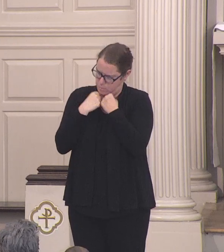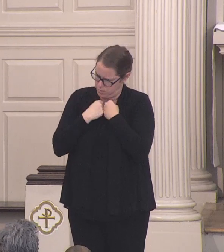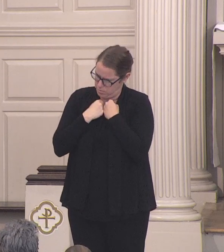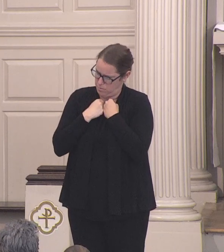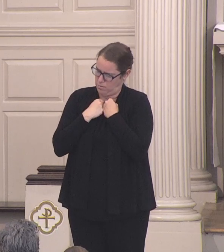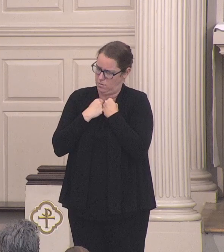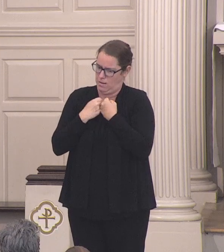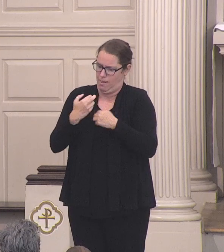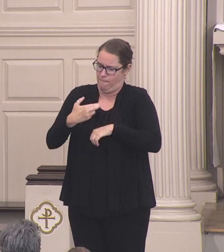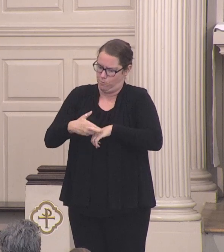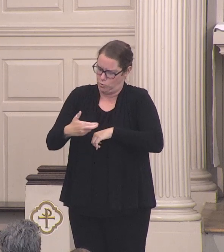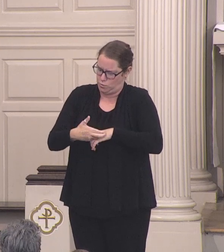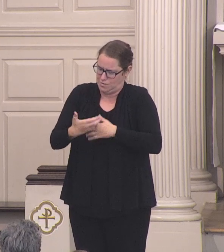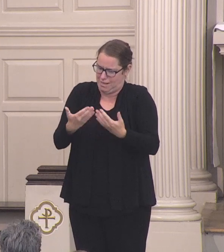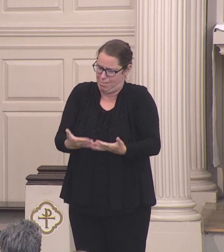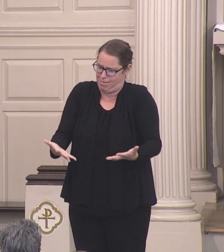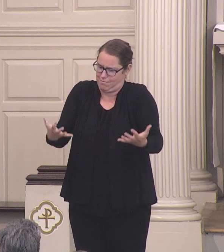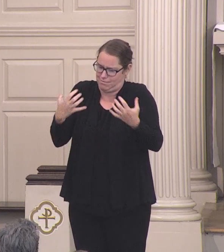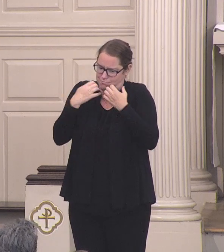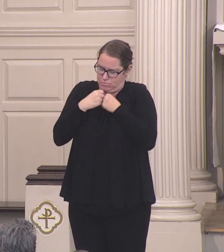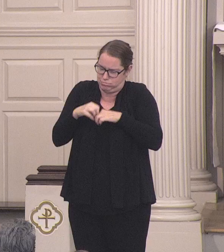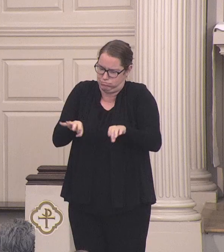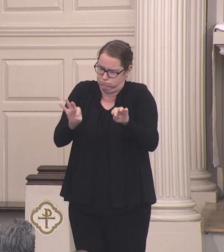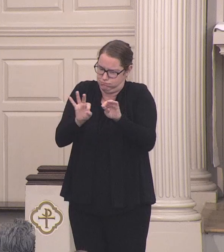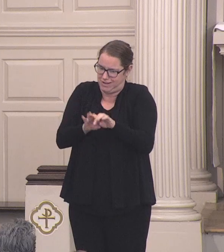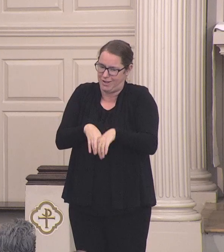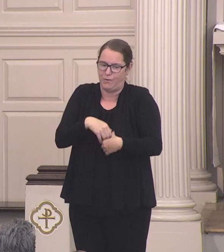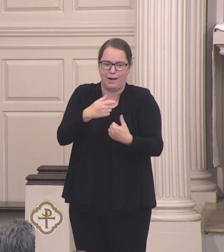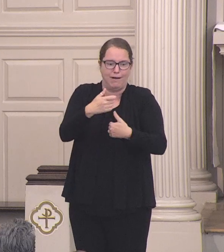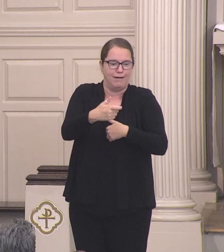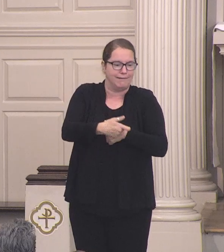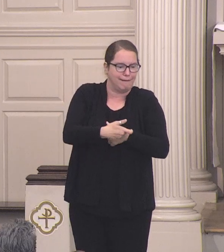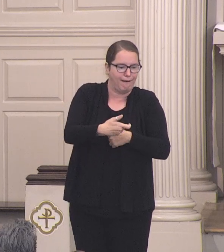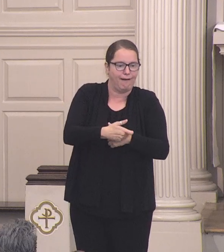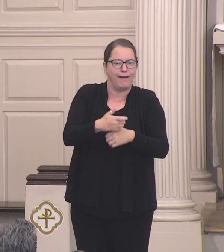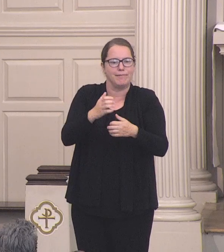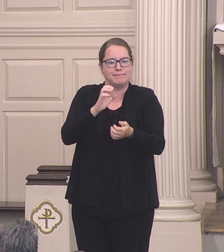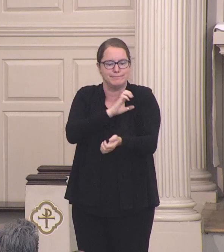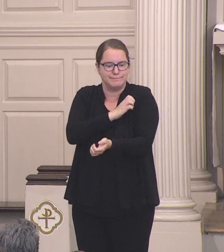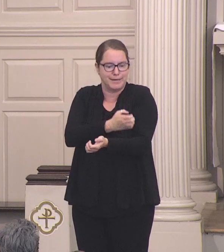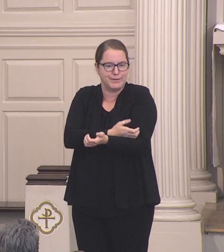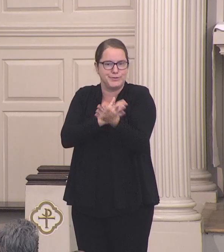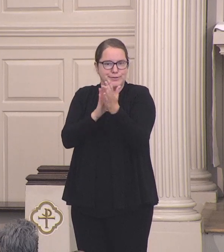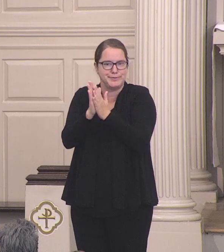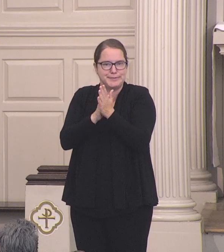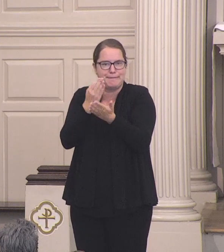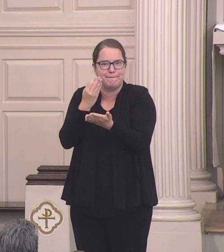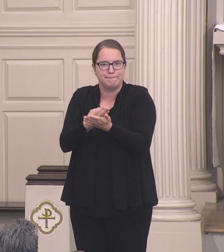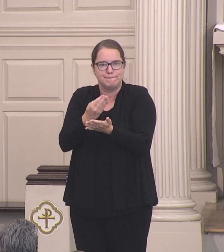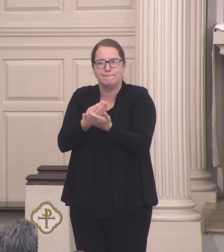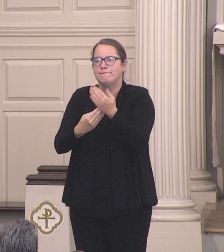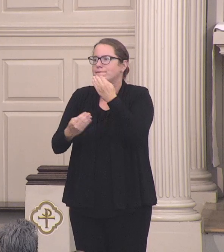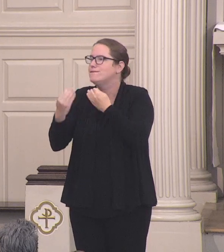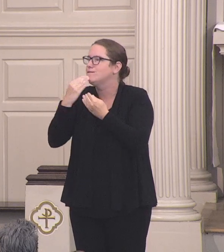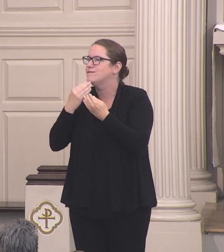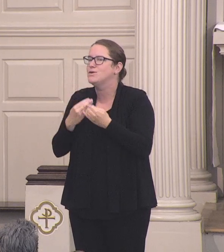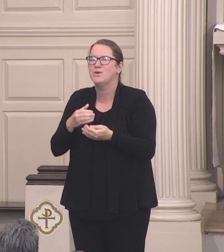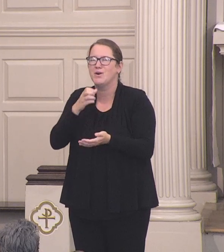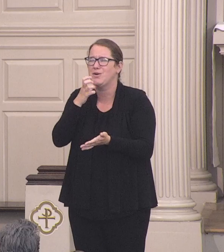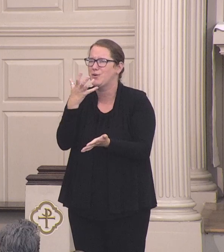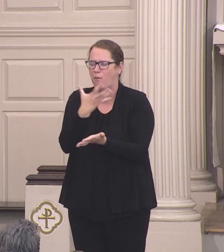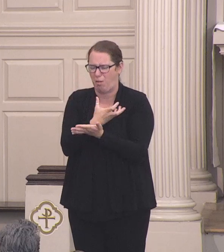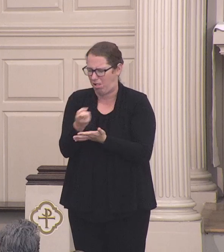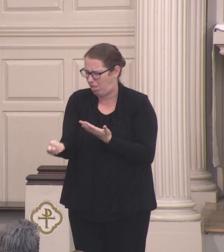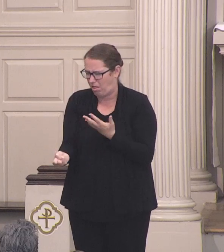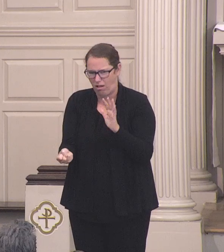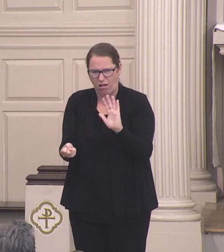time. A Christian does not waste anything. And so this is a wonderful instruction, a reminder from Christ